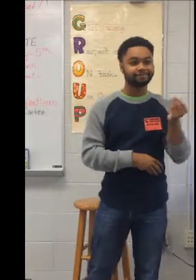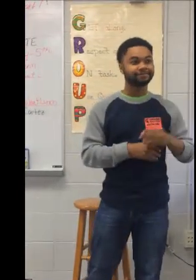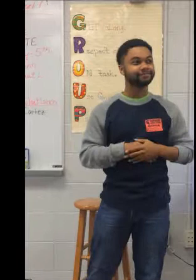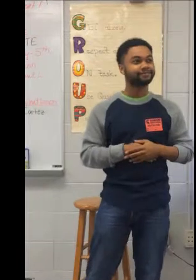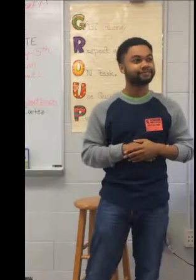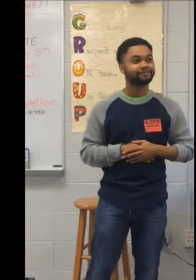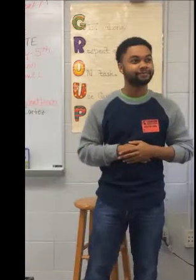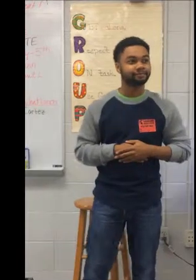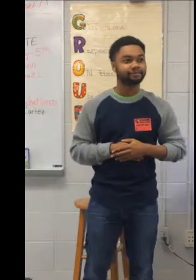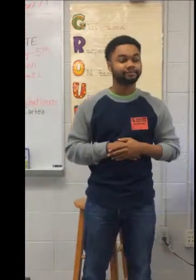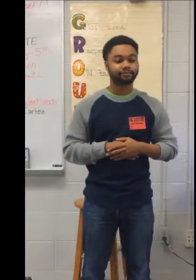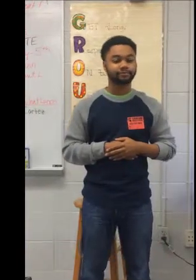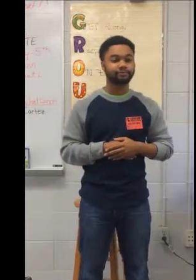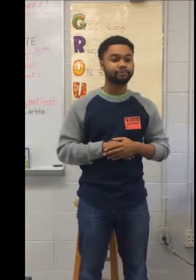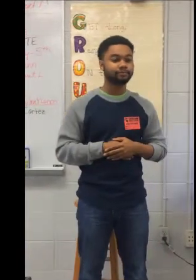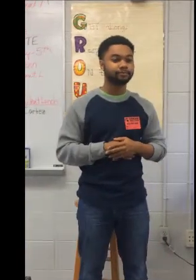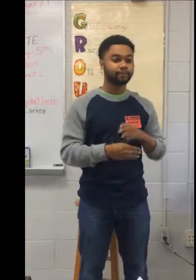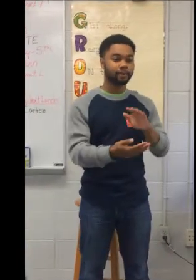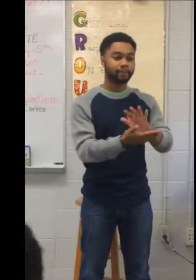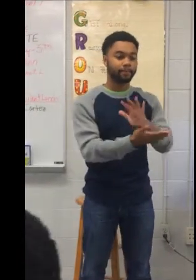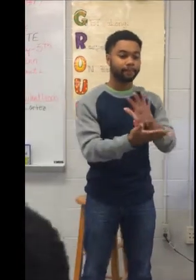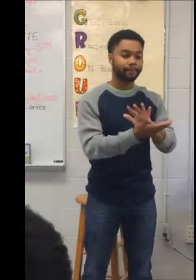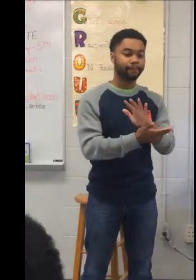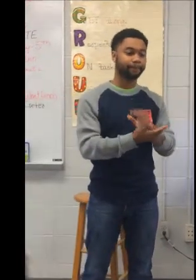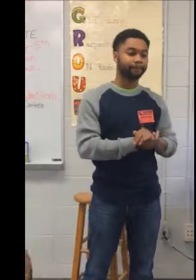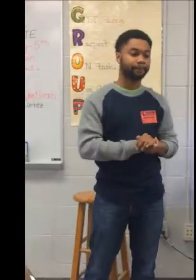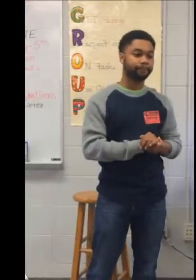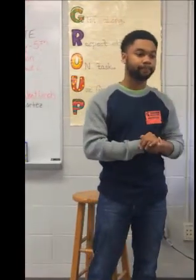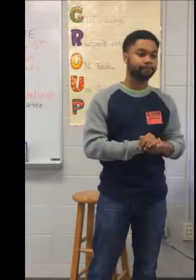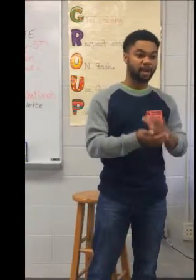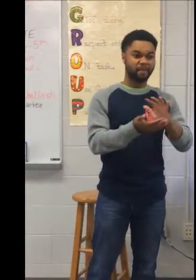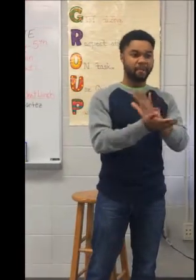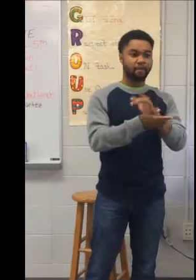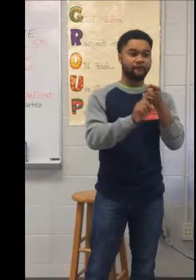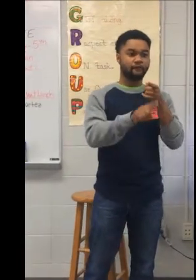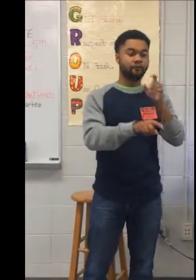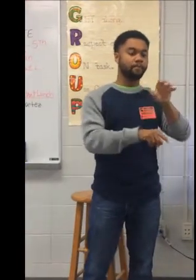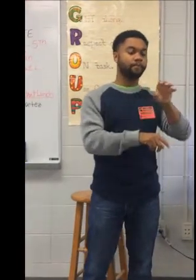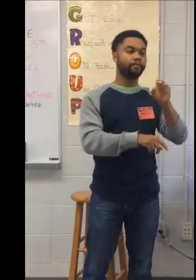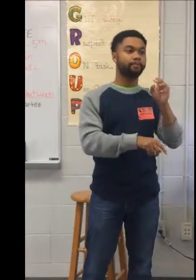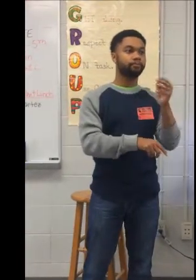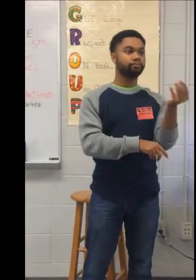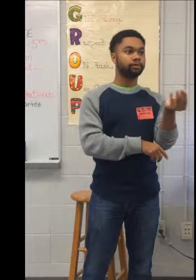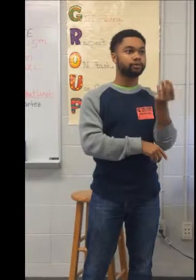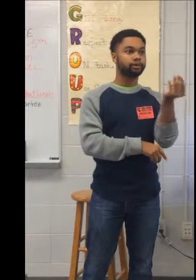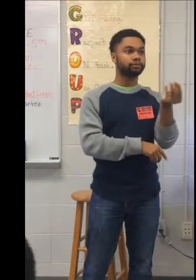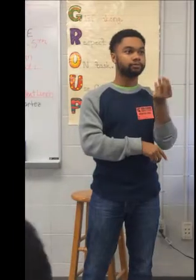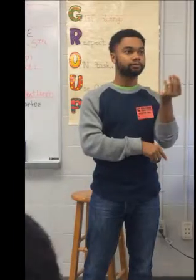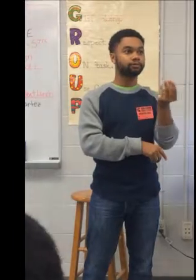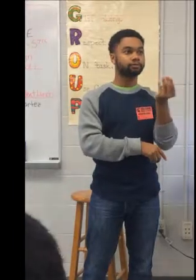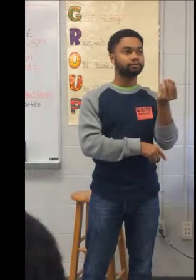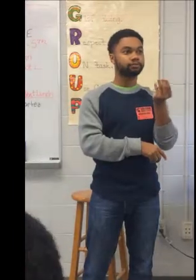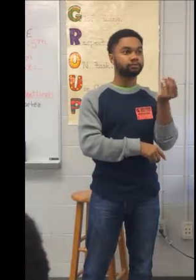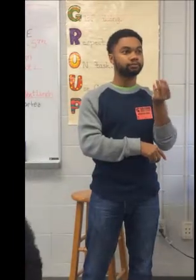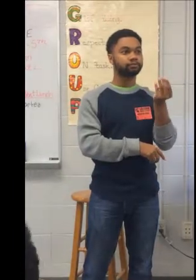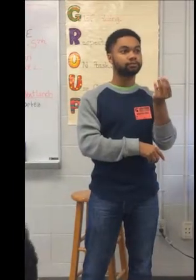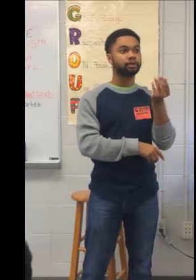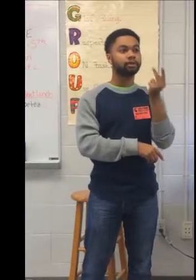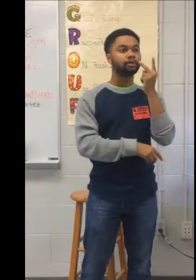thing. Everybody find it. This is what it looks like right here. Gave it to you on Monday. This is connected to